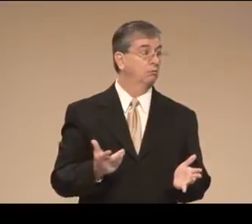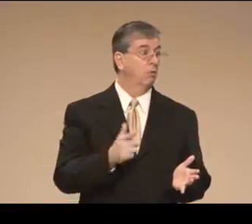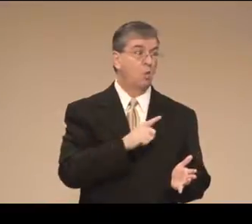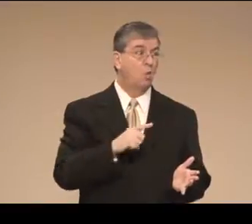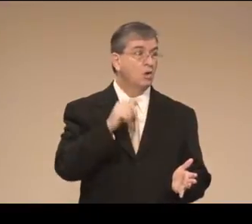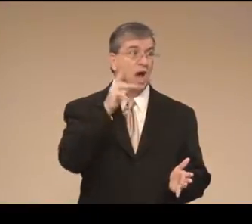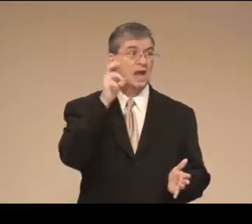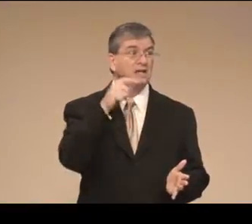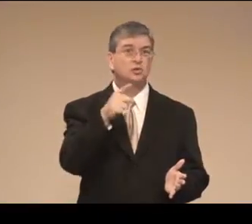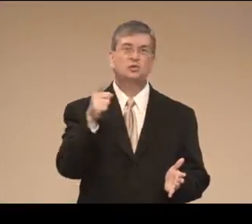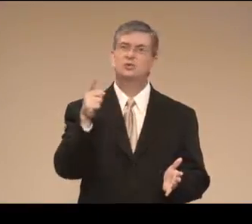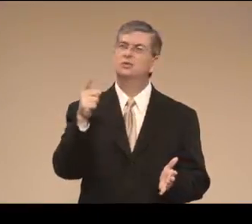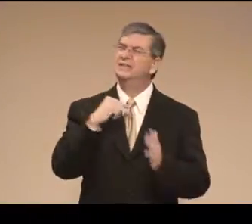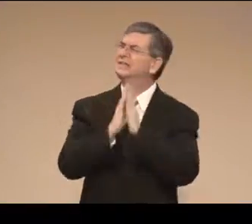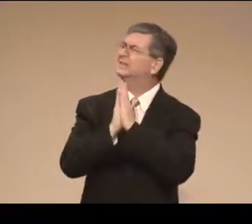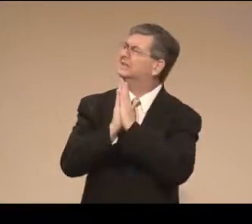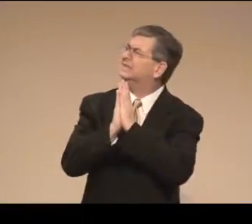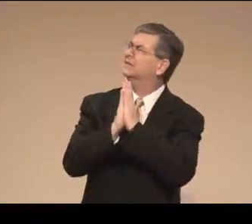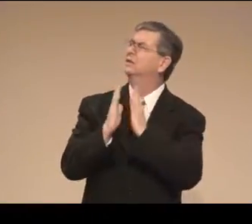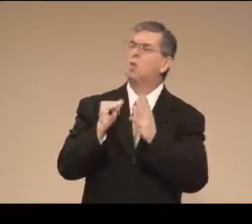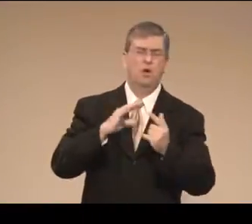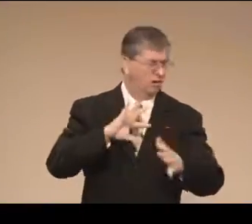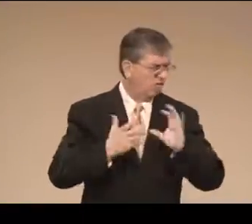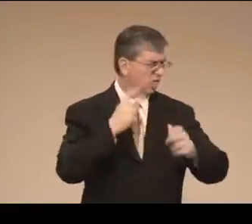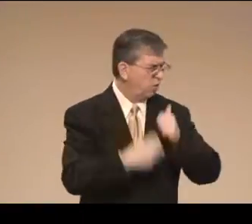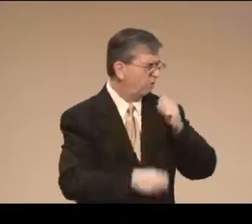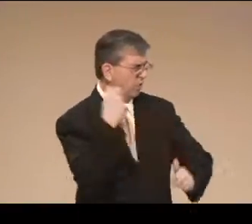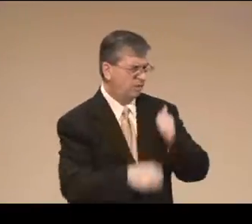Sometimes we do feel that way. And you feel like the Lord hasn't heard your prayer